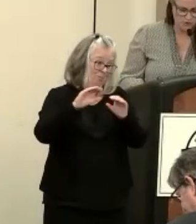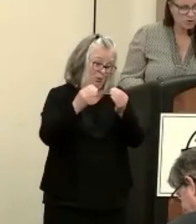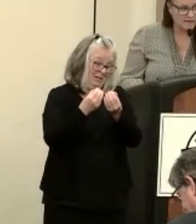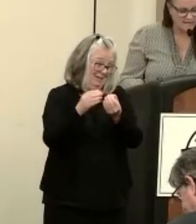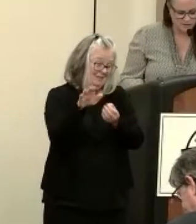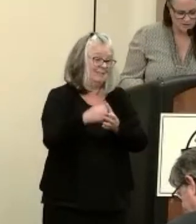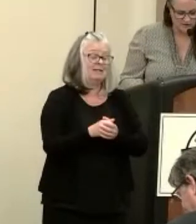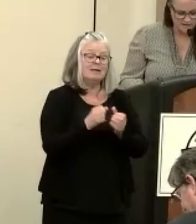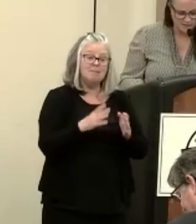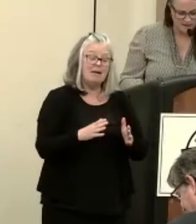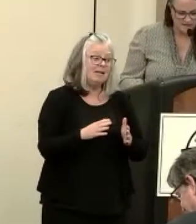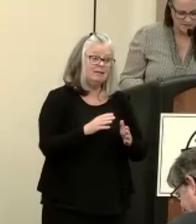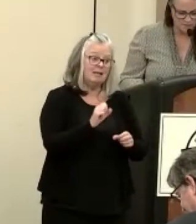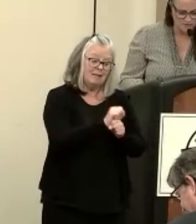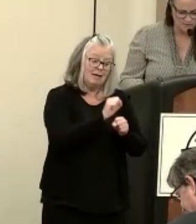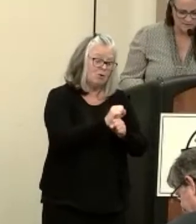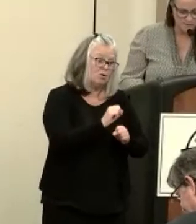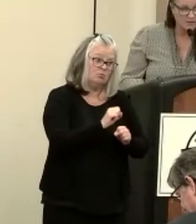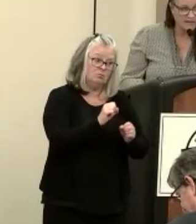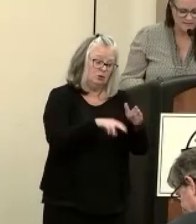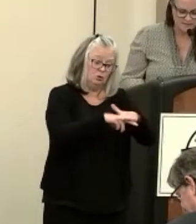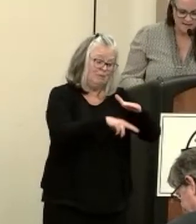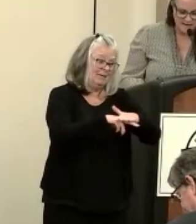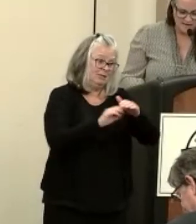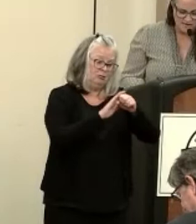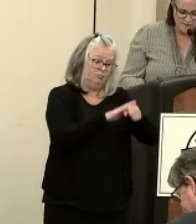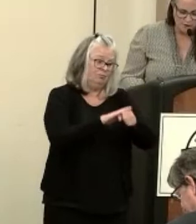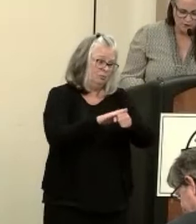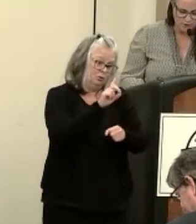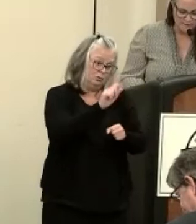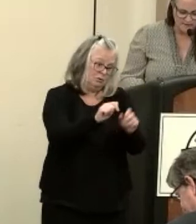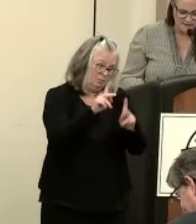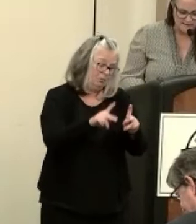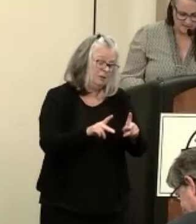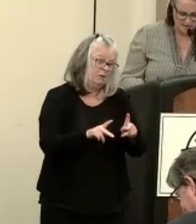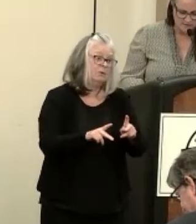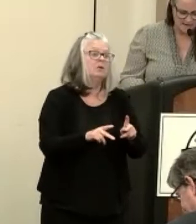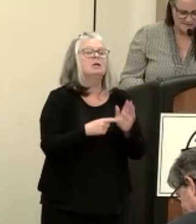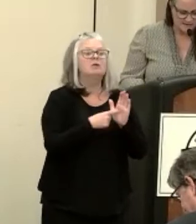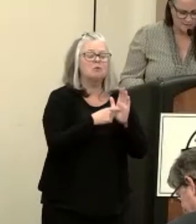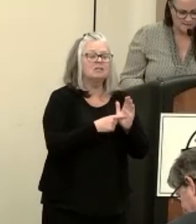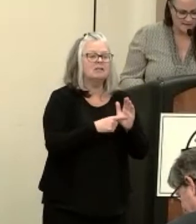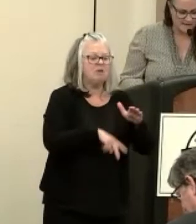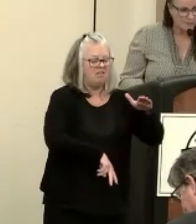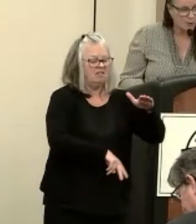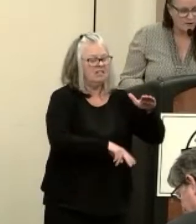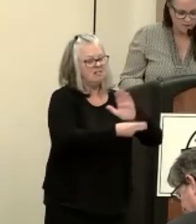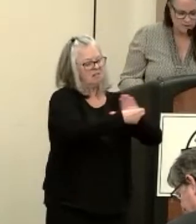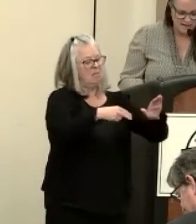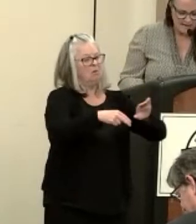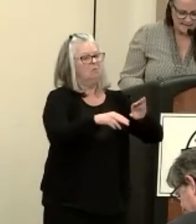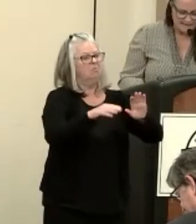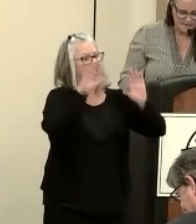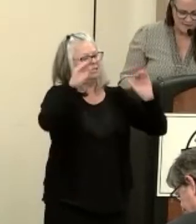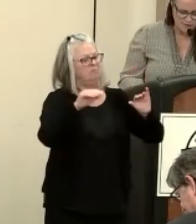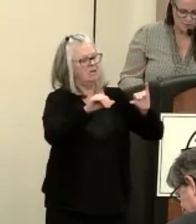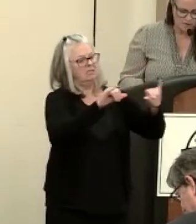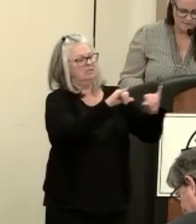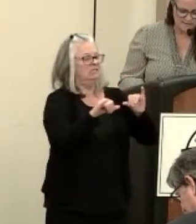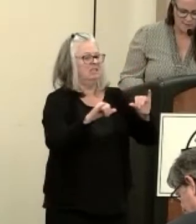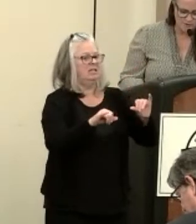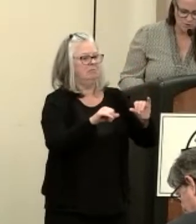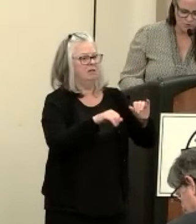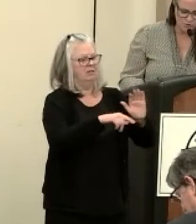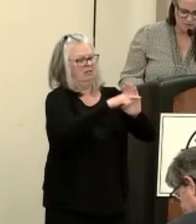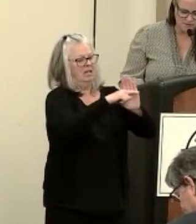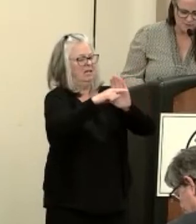force discrimination faced by Manitobans with disabilities. These include limiting stereotypes held by many employers, limited supports